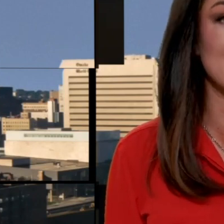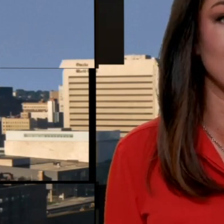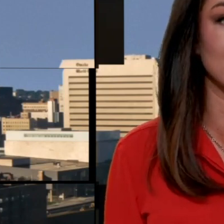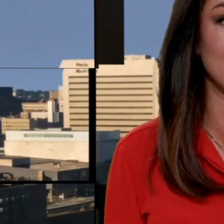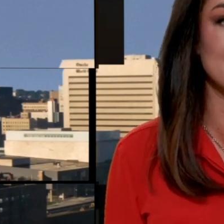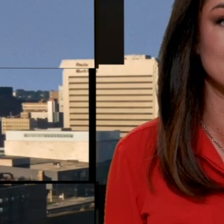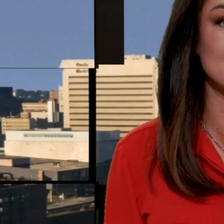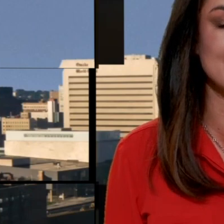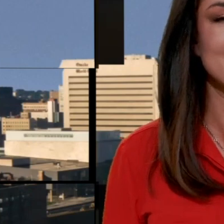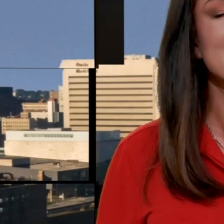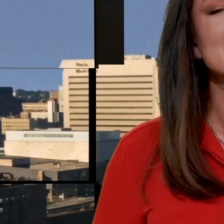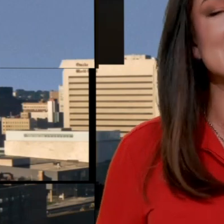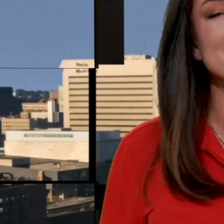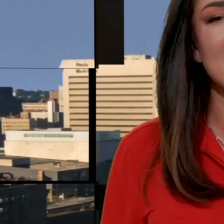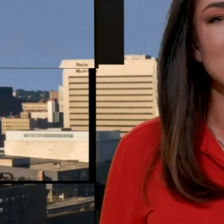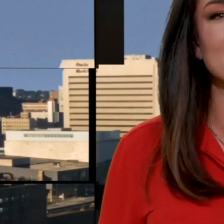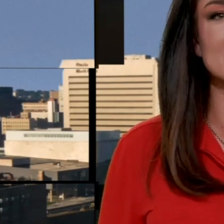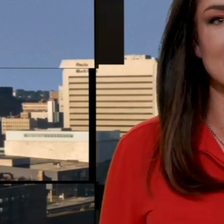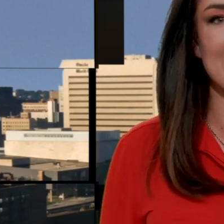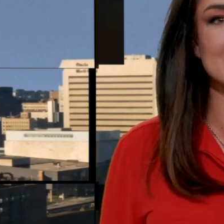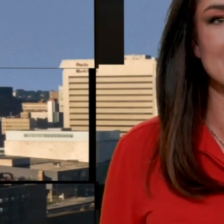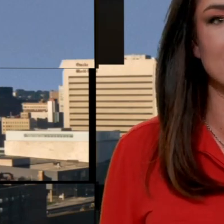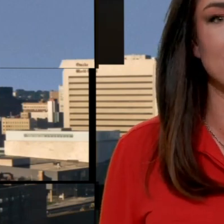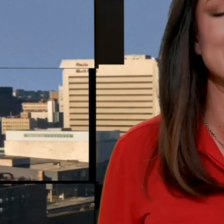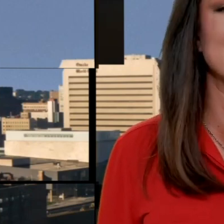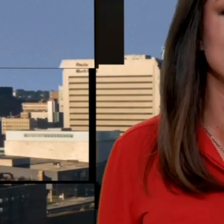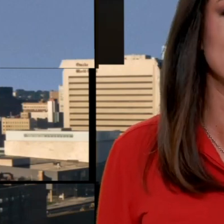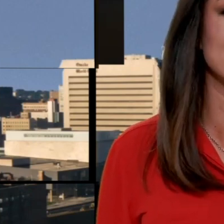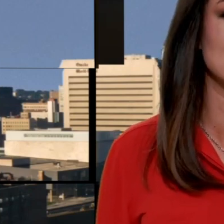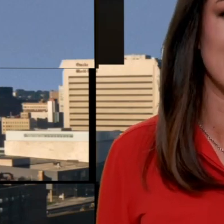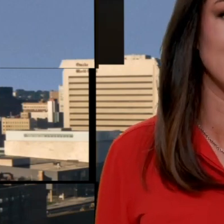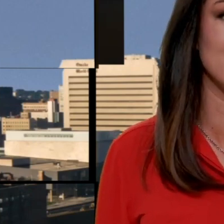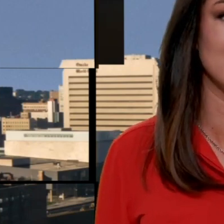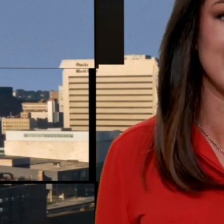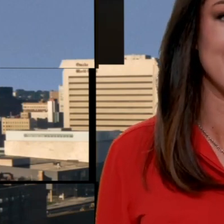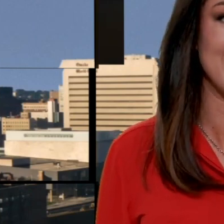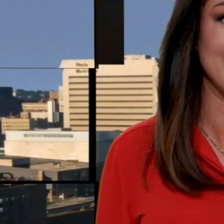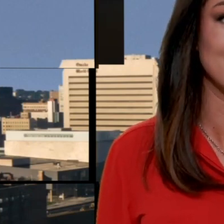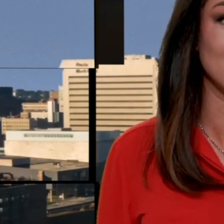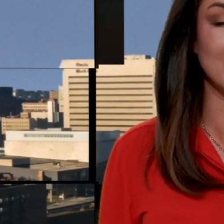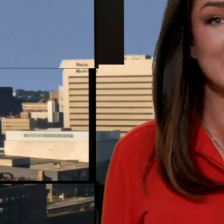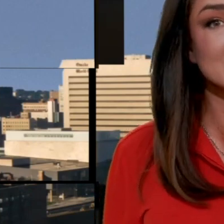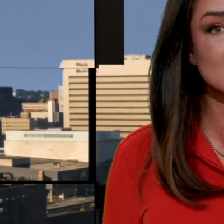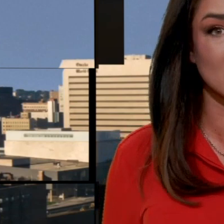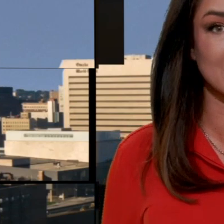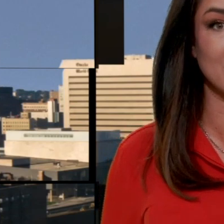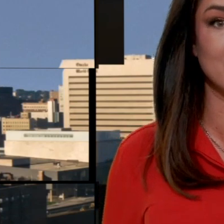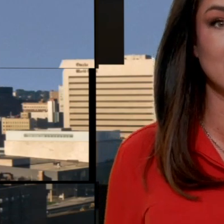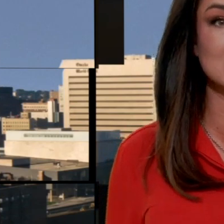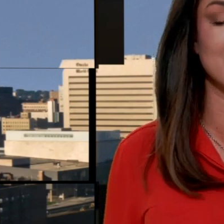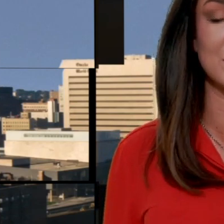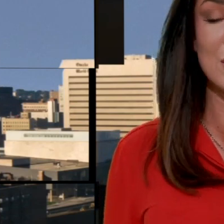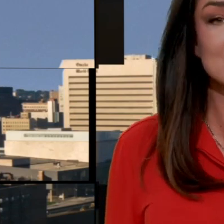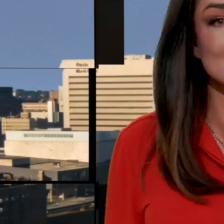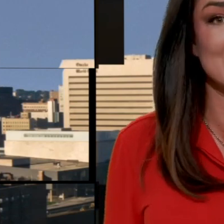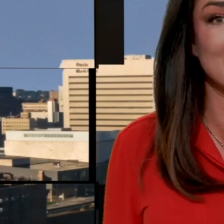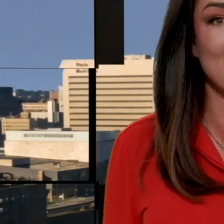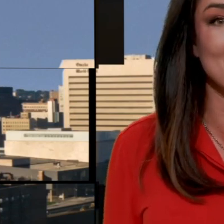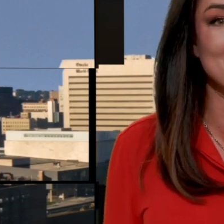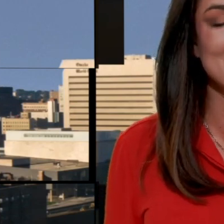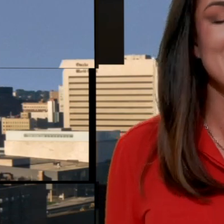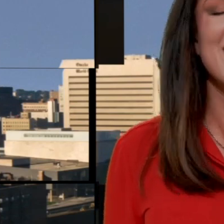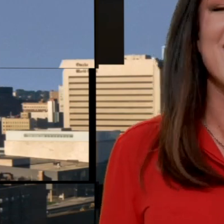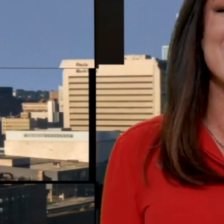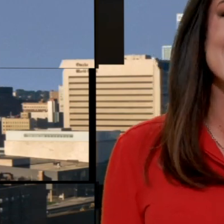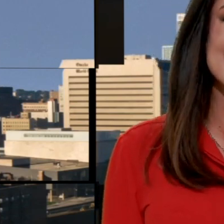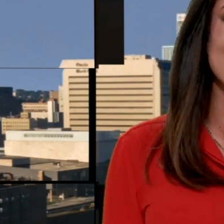the Scripps Howard Foundation team up with Scholastic for the If You Give a Child a Book campaign, where kids are given books of their own to take